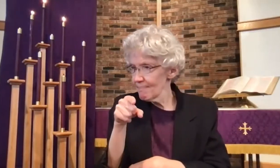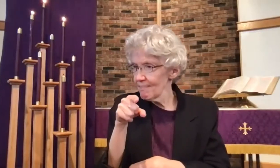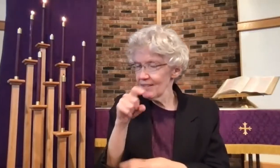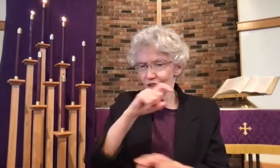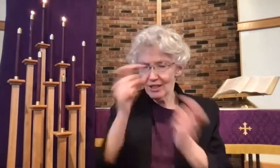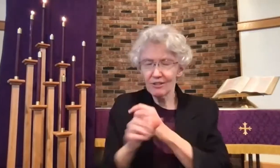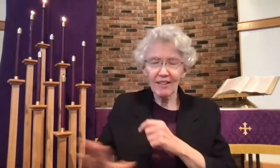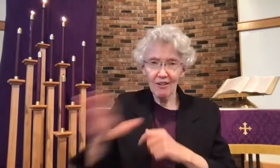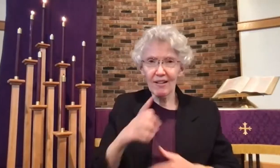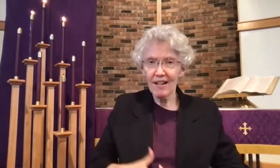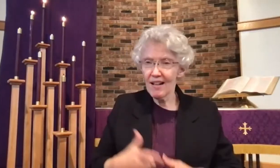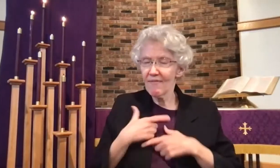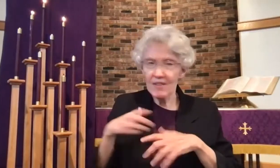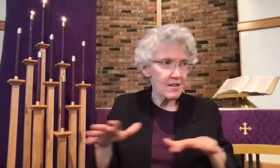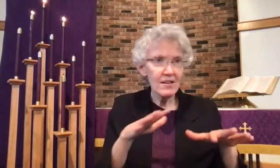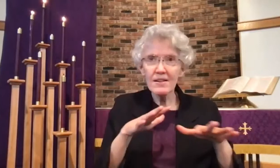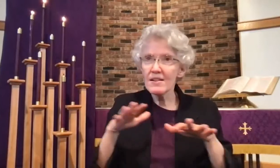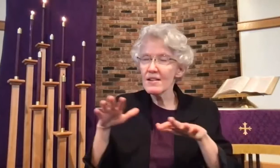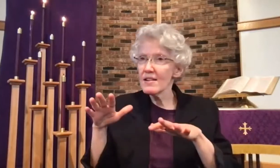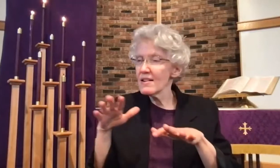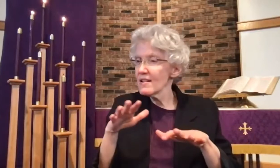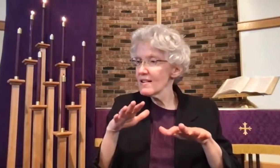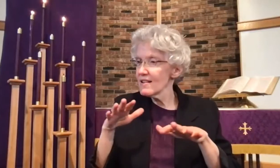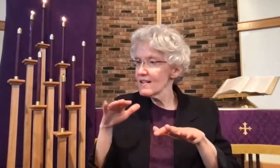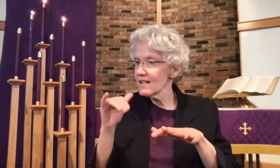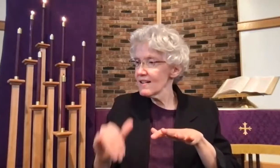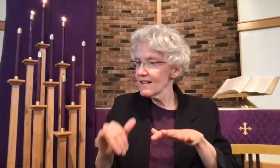And these experiences transformed their lives.